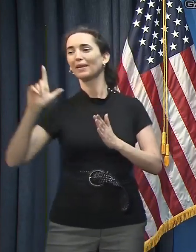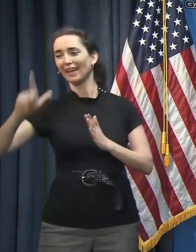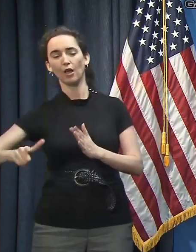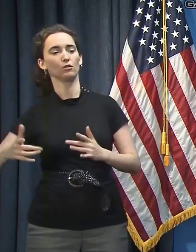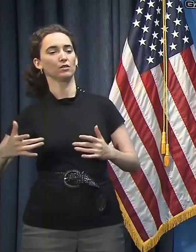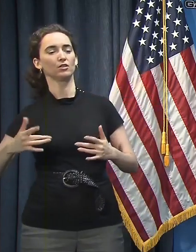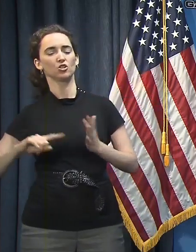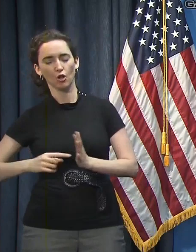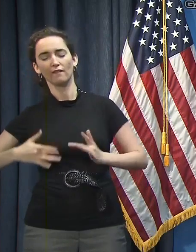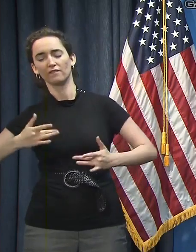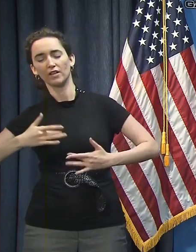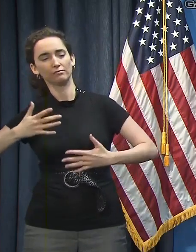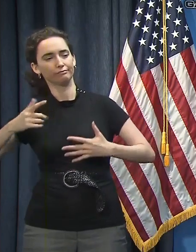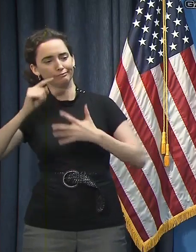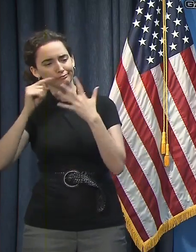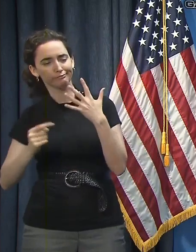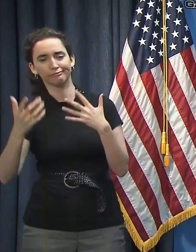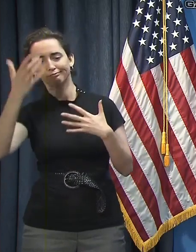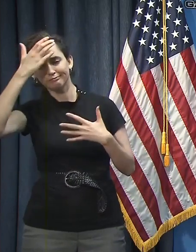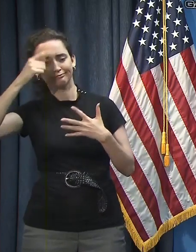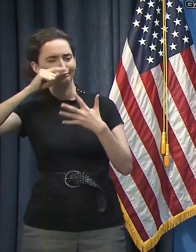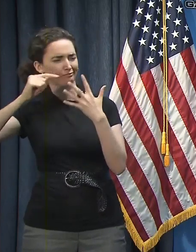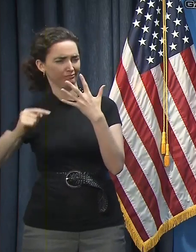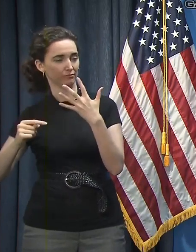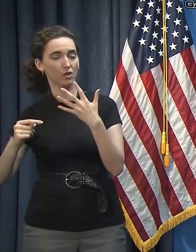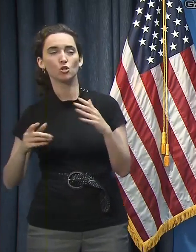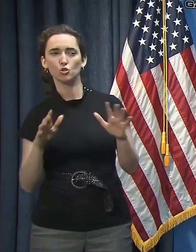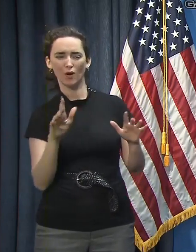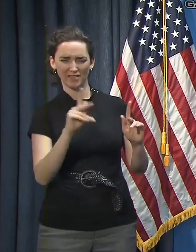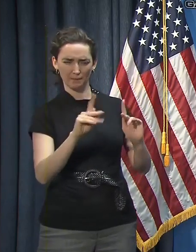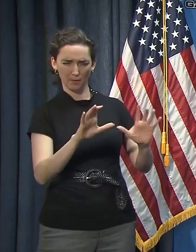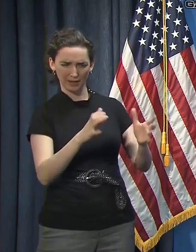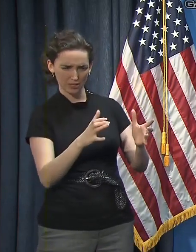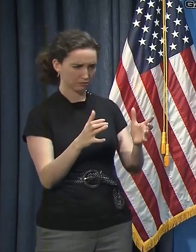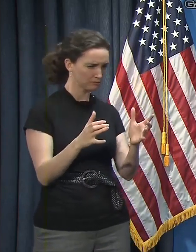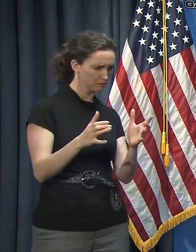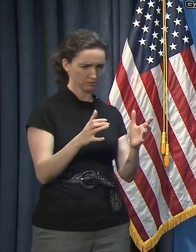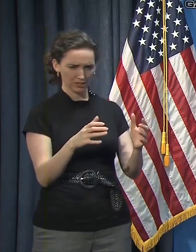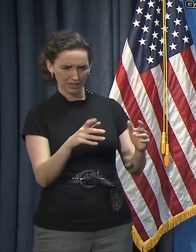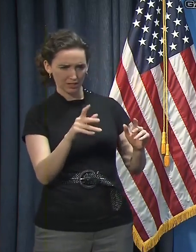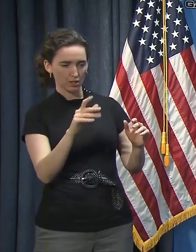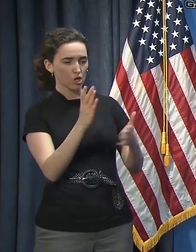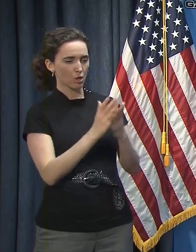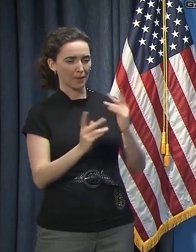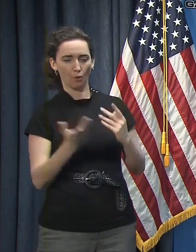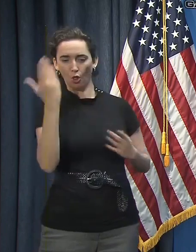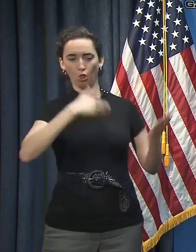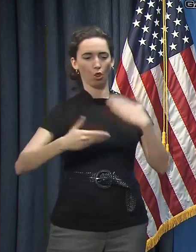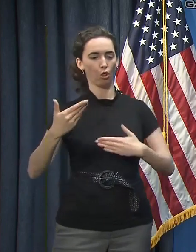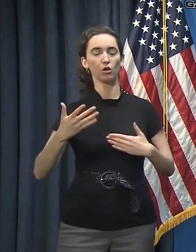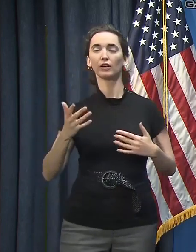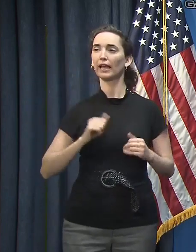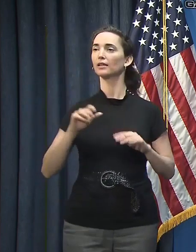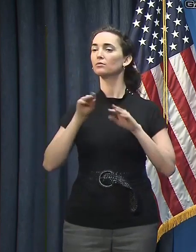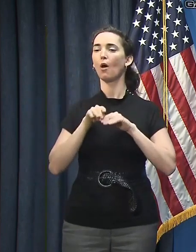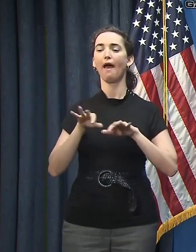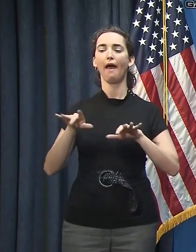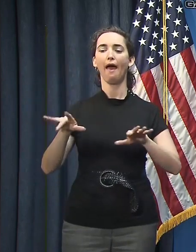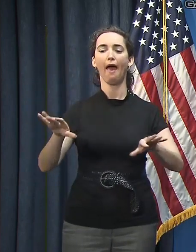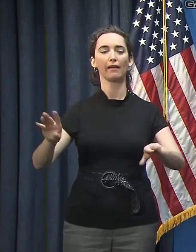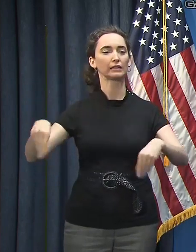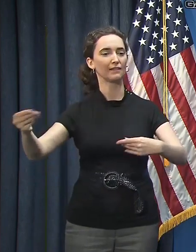over time. And so when we're talking about what's the risk to that population, how do we reduce the likelihood that somebody is shedding and unaware of it and then continuing to